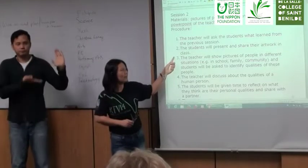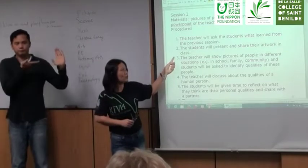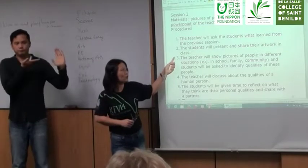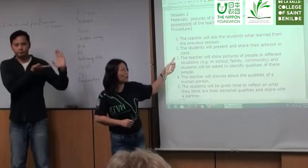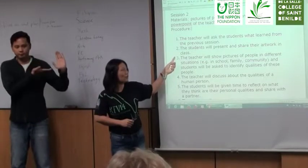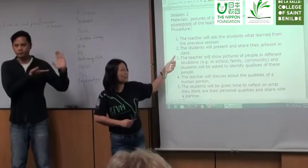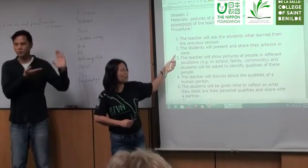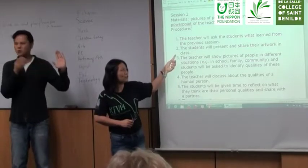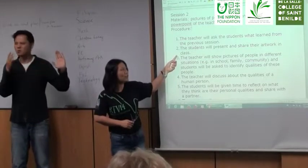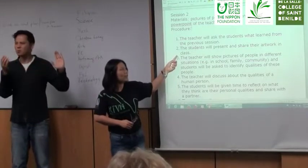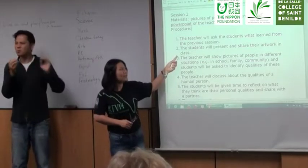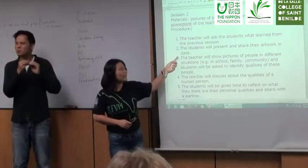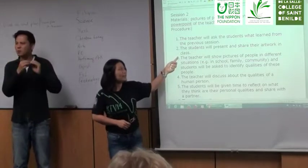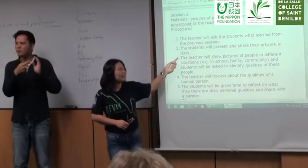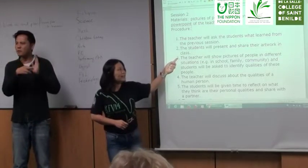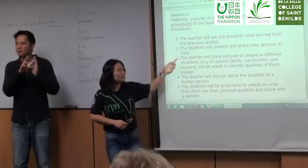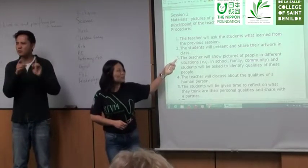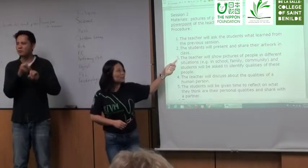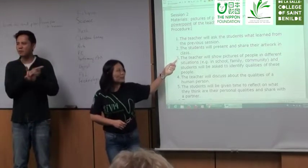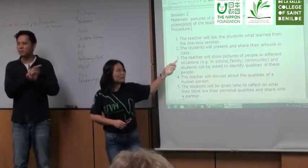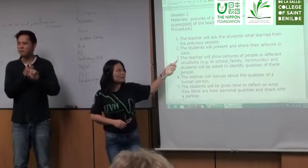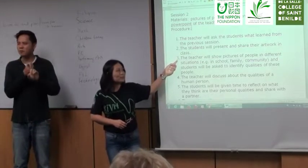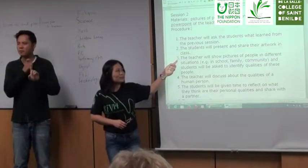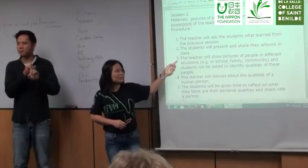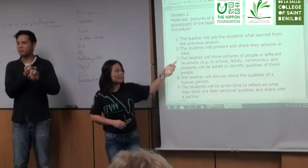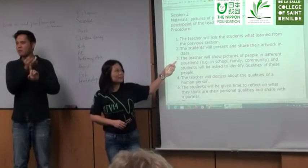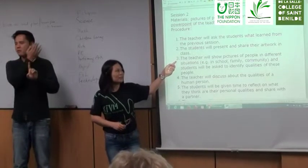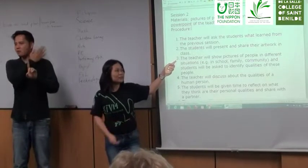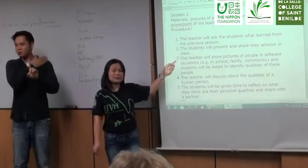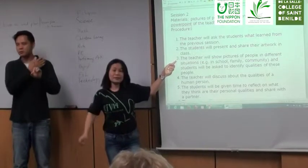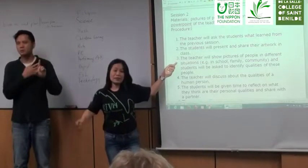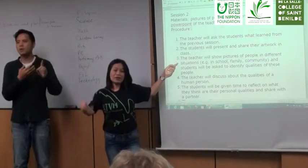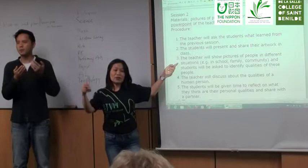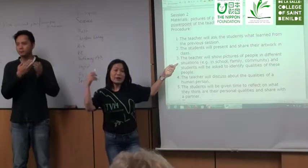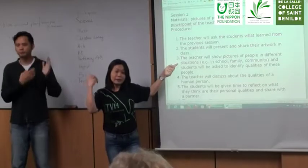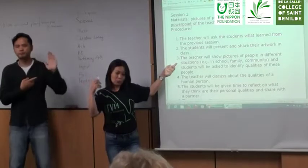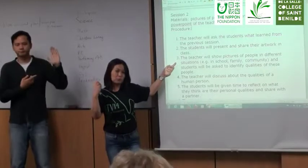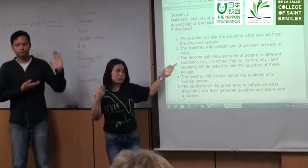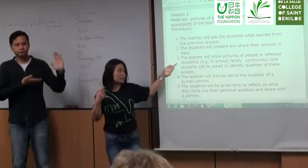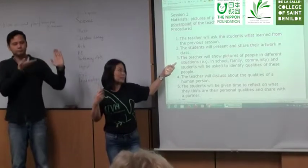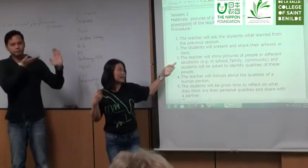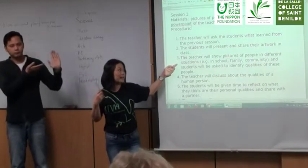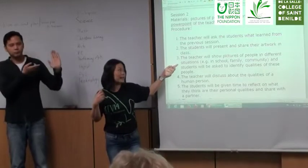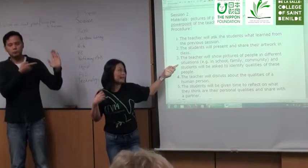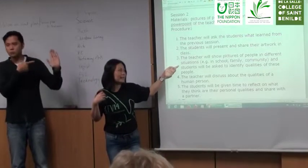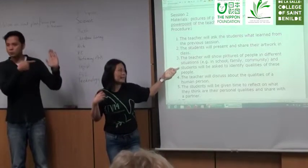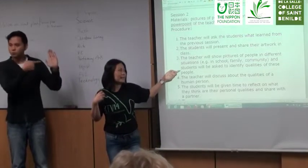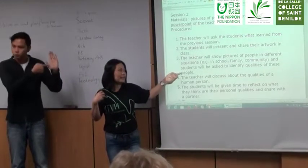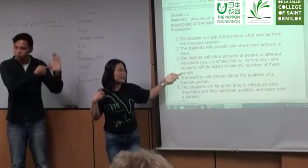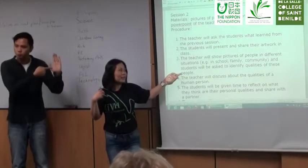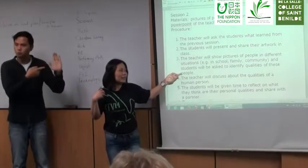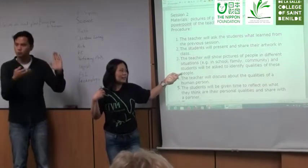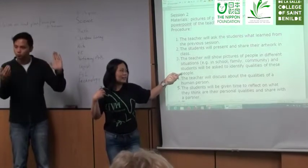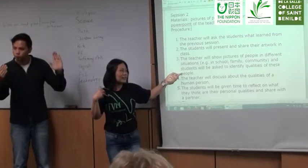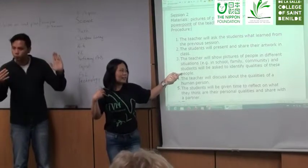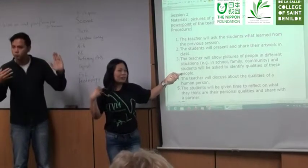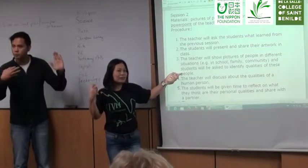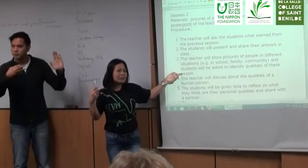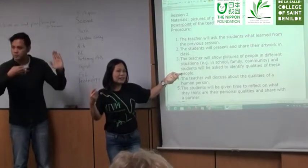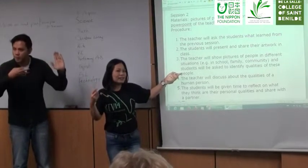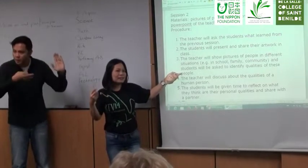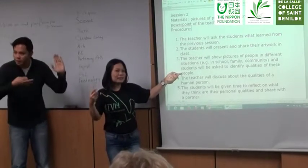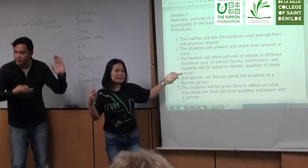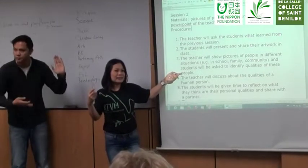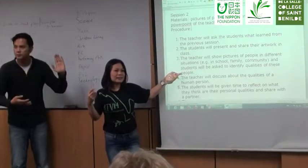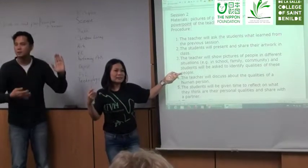previous lesson. And then students will present and share their artworks in class. Then